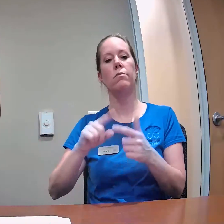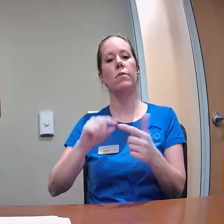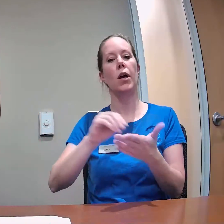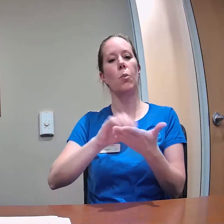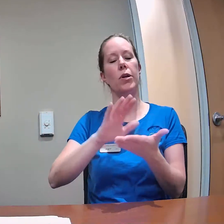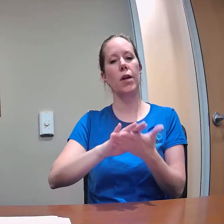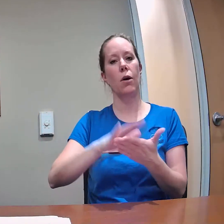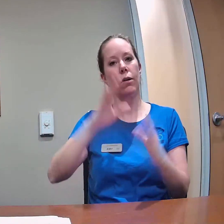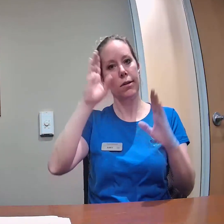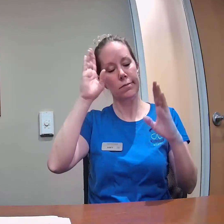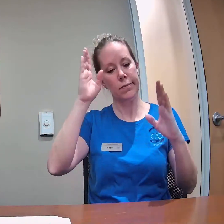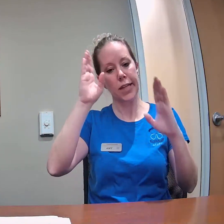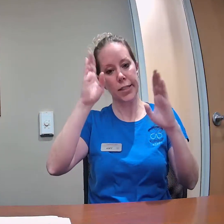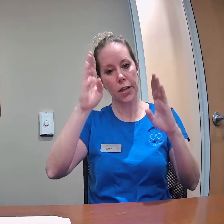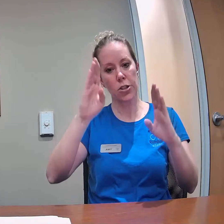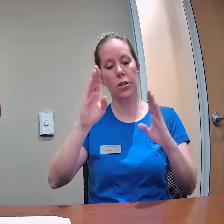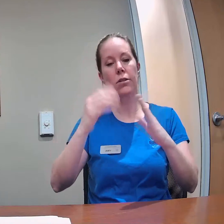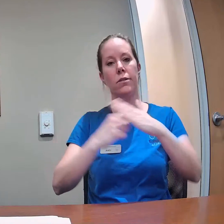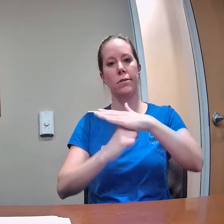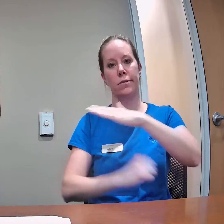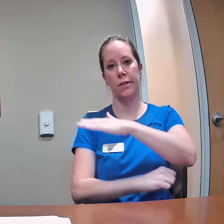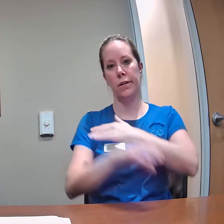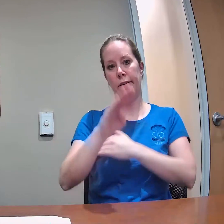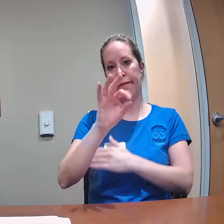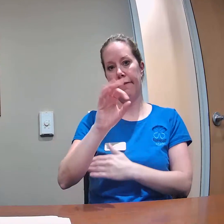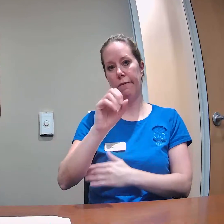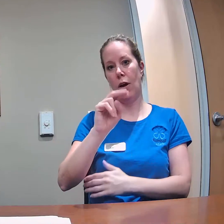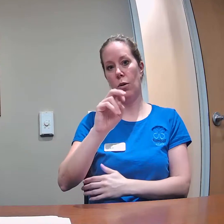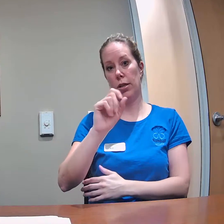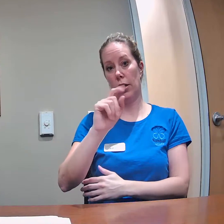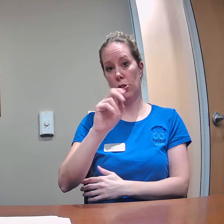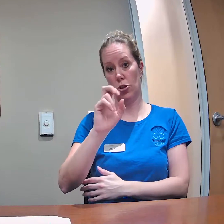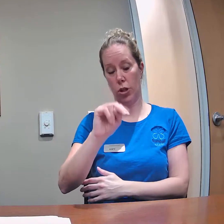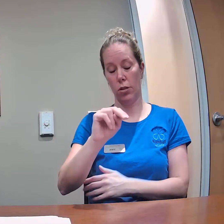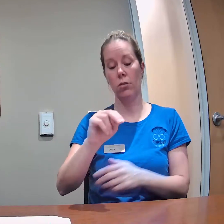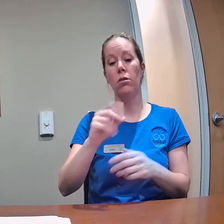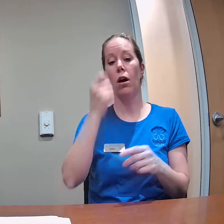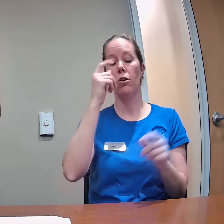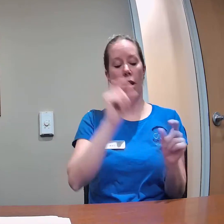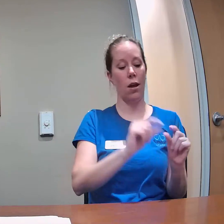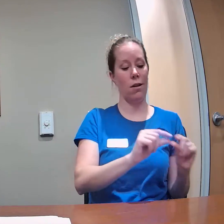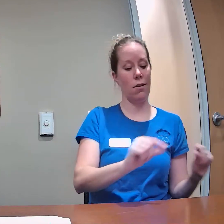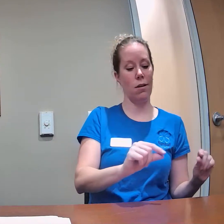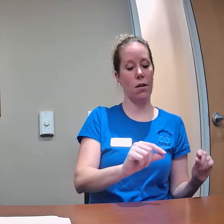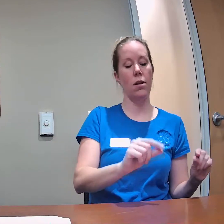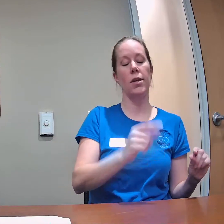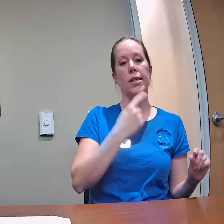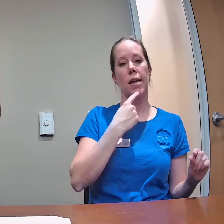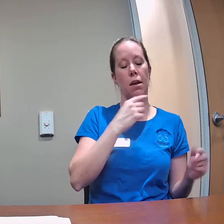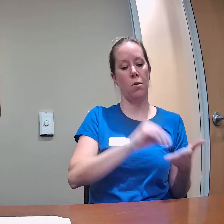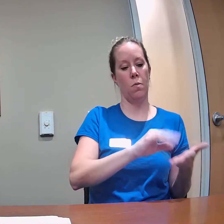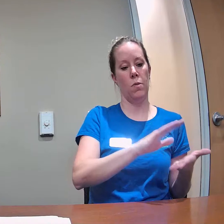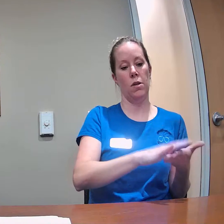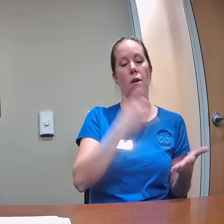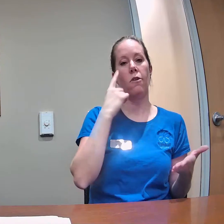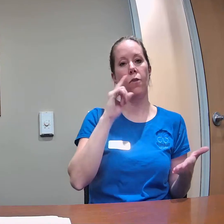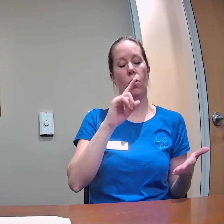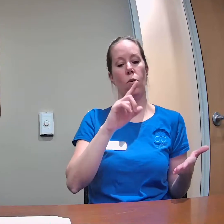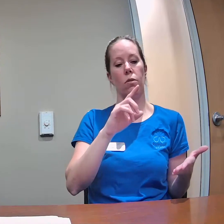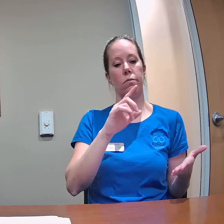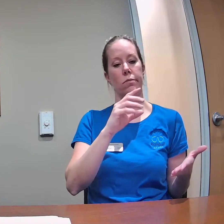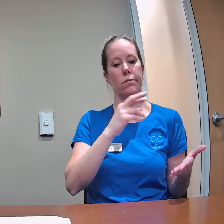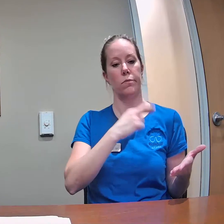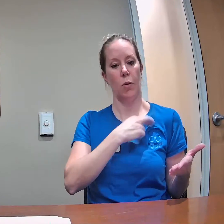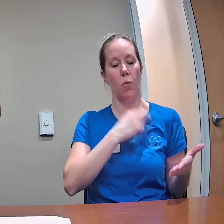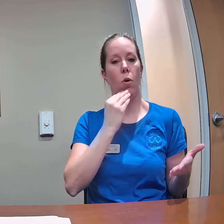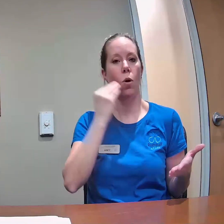Attention Foundation on that. So I think I've covered everything that I wanted to talk to you about today.